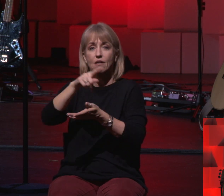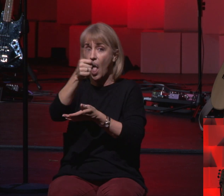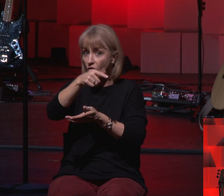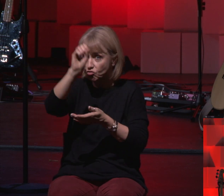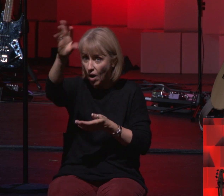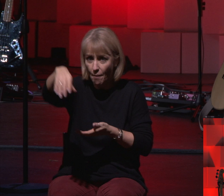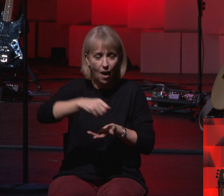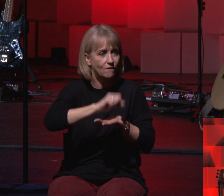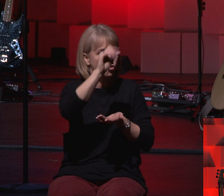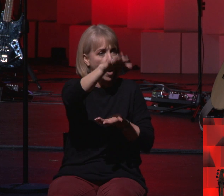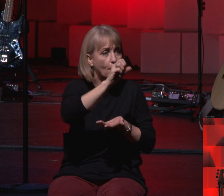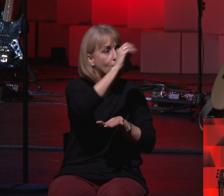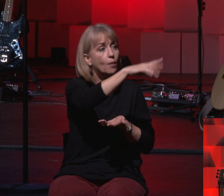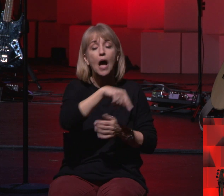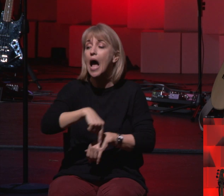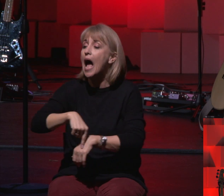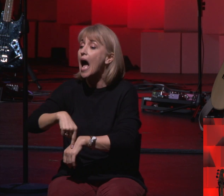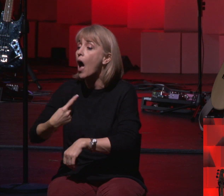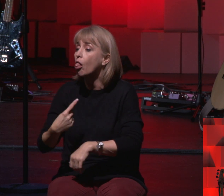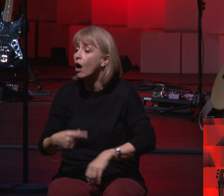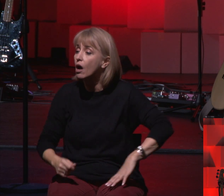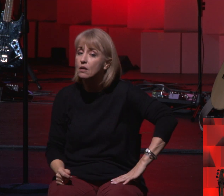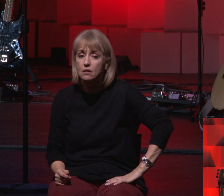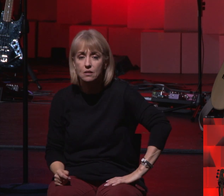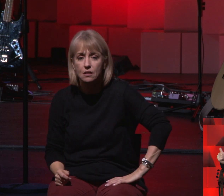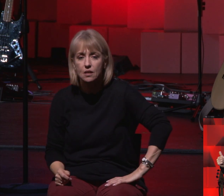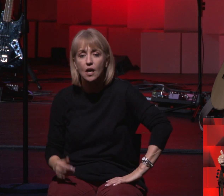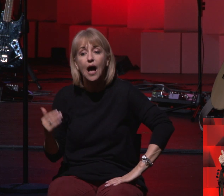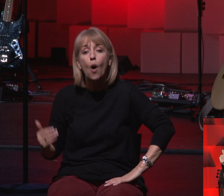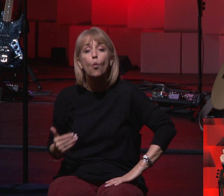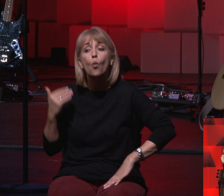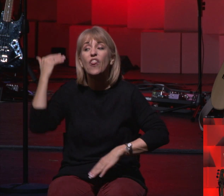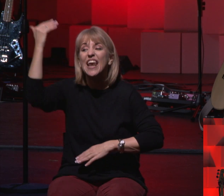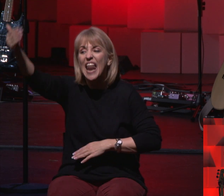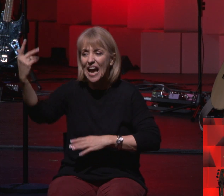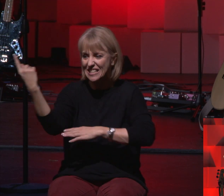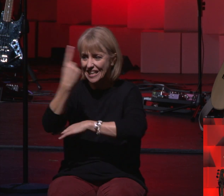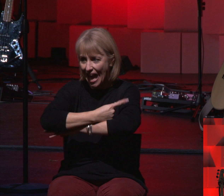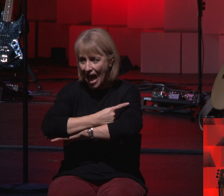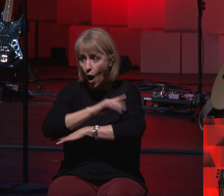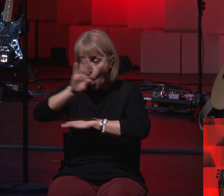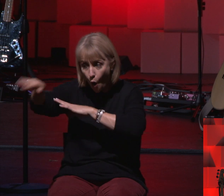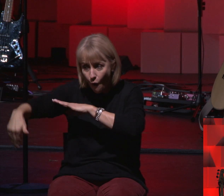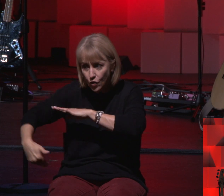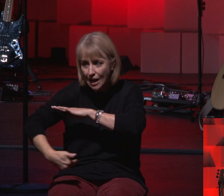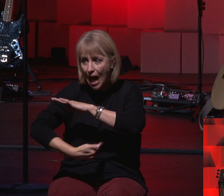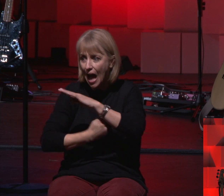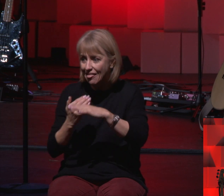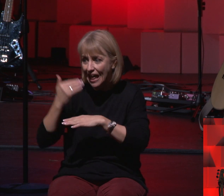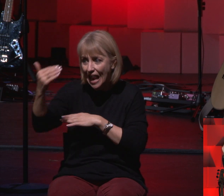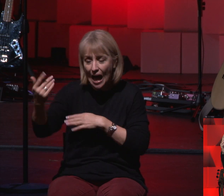everybody else was at, and you know how long we were there? Then it come back till the end of the next day. It's a long time, but what do you do during that